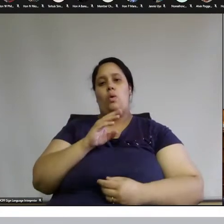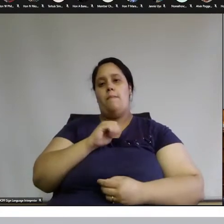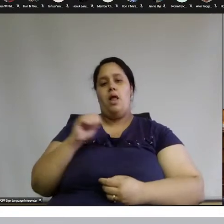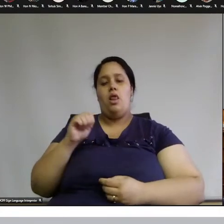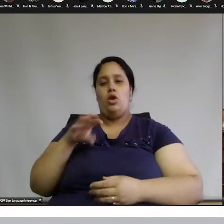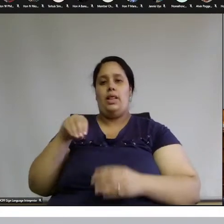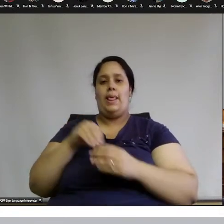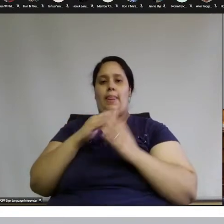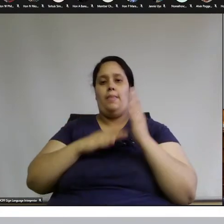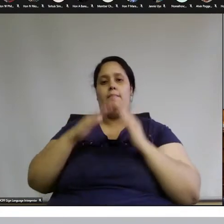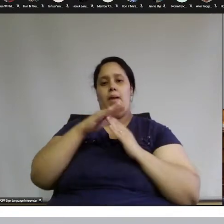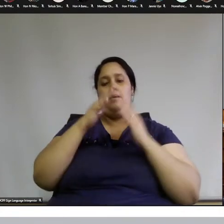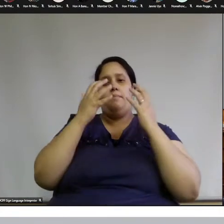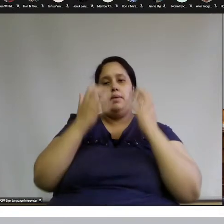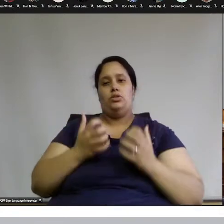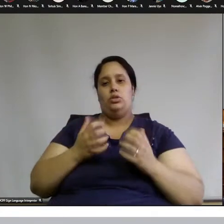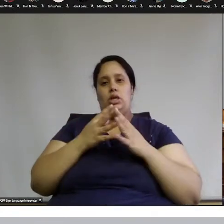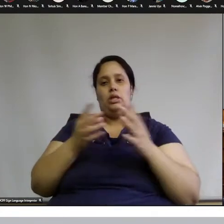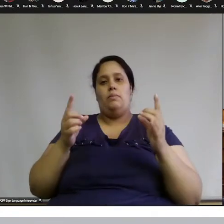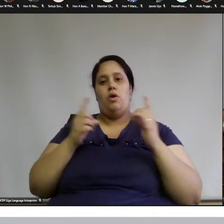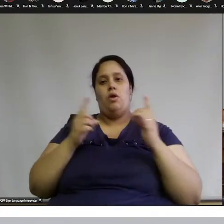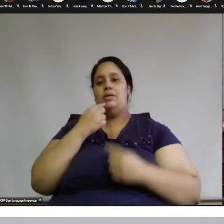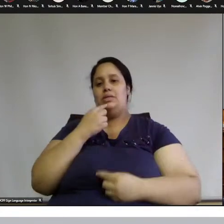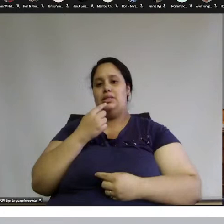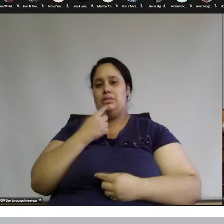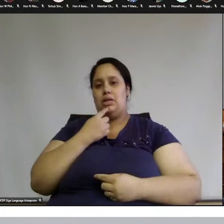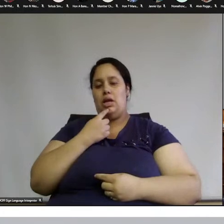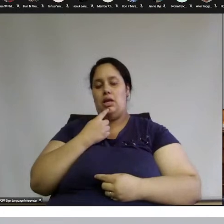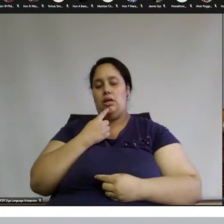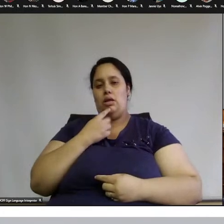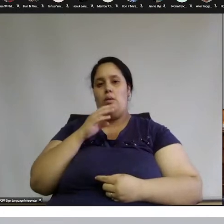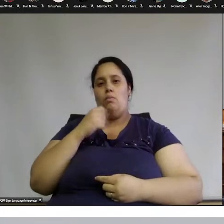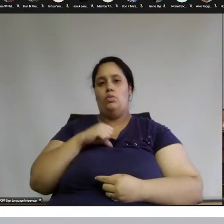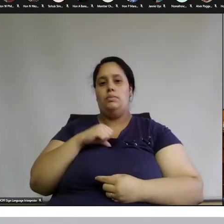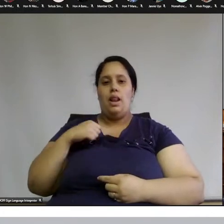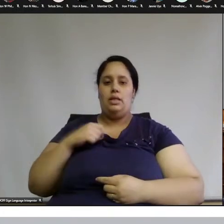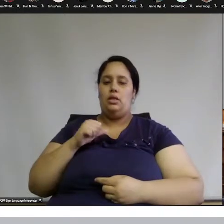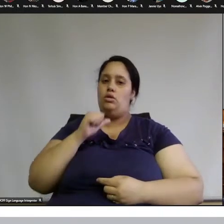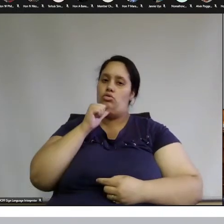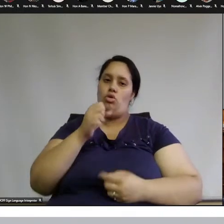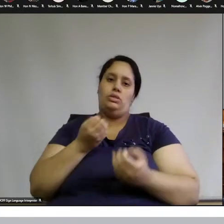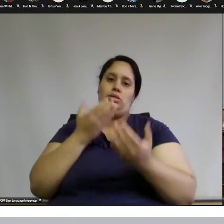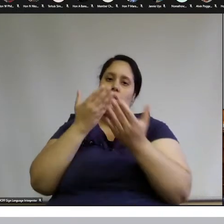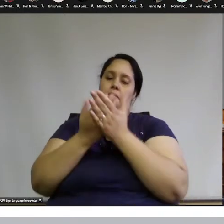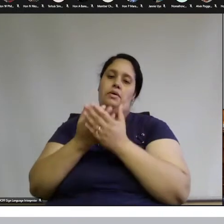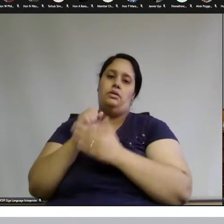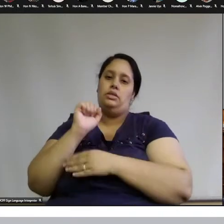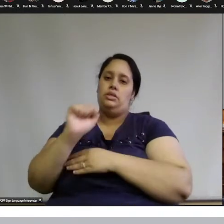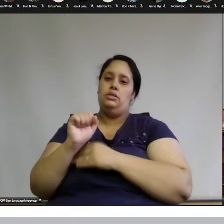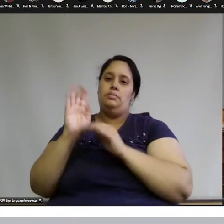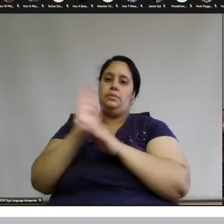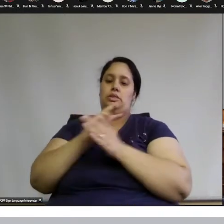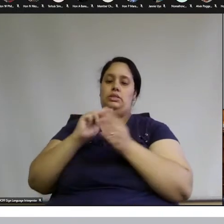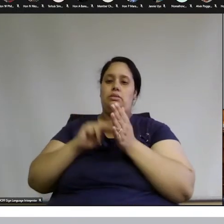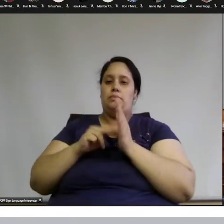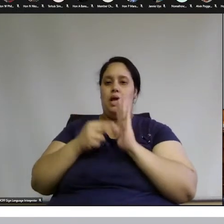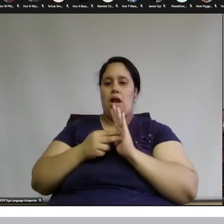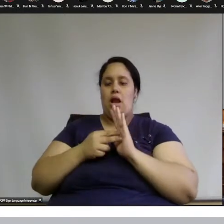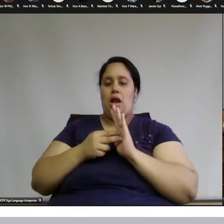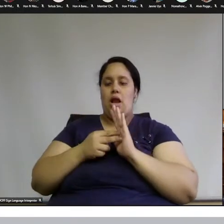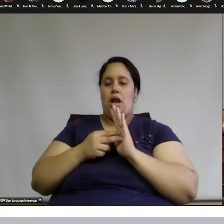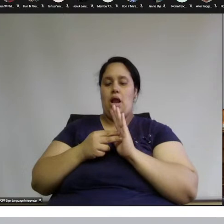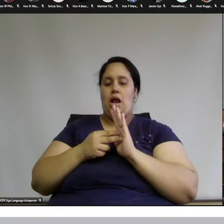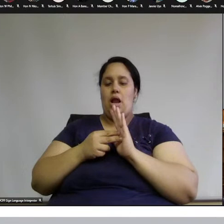main budget? The department claimed that the municipality did not submit its business plan. Hence, it